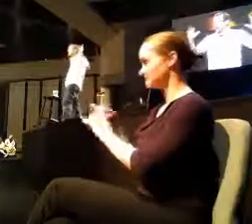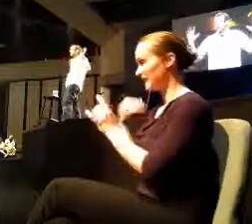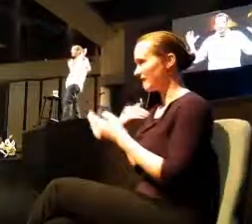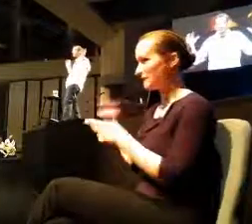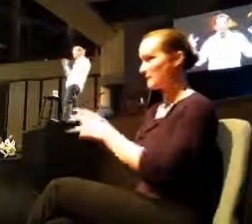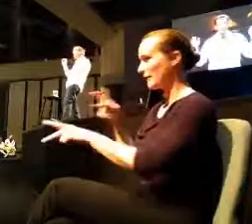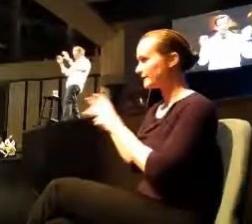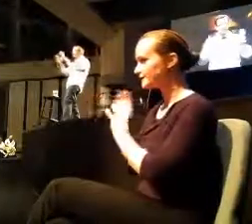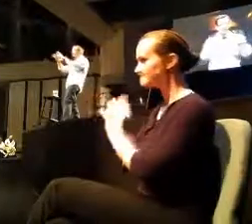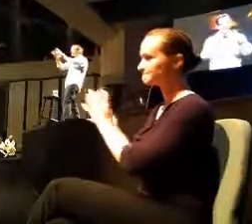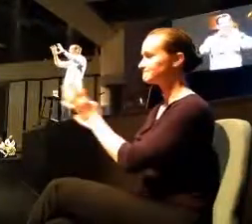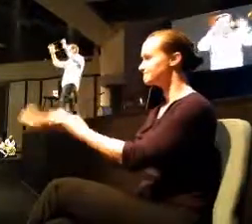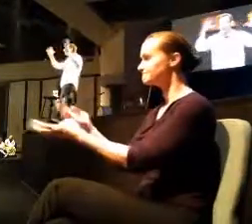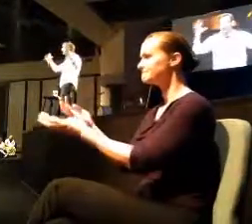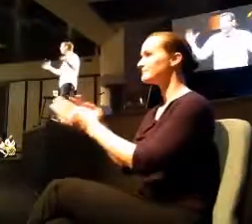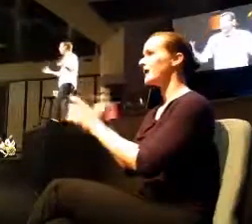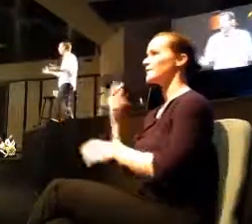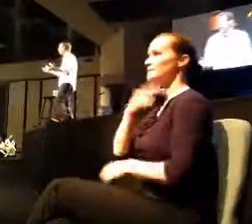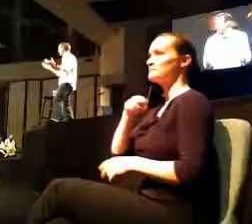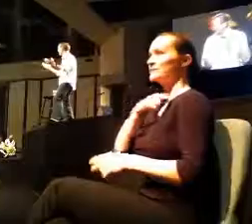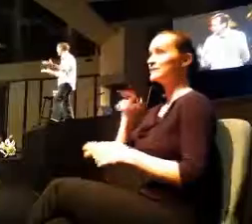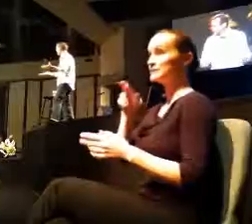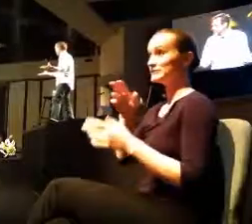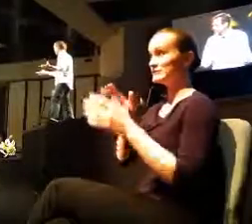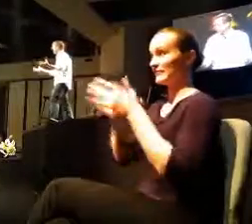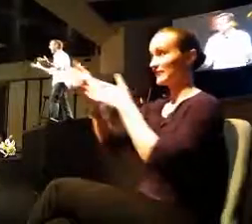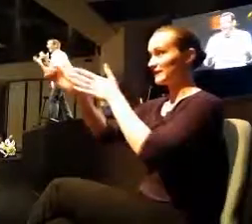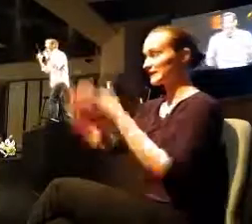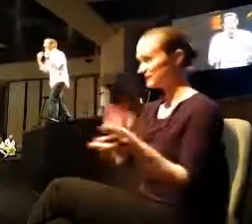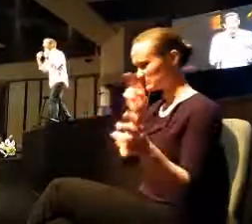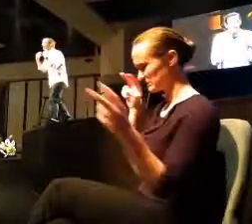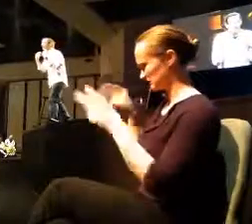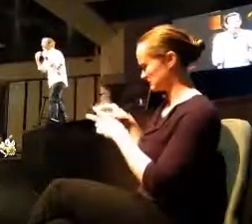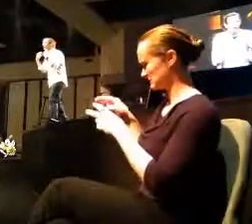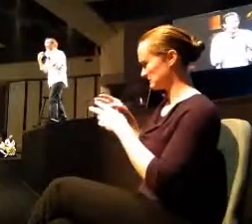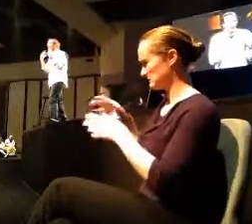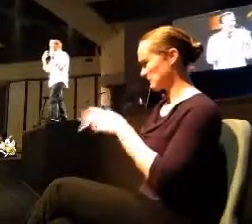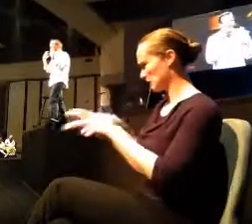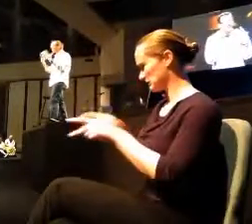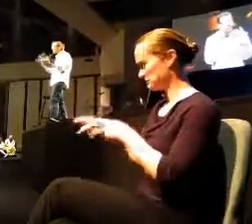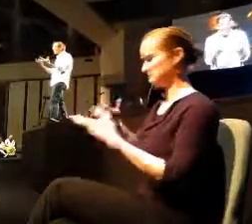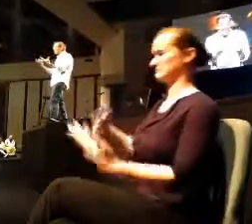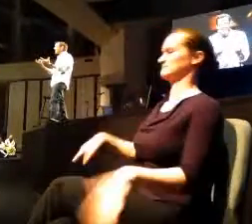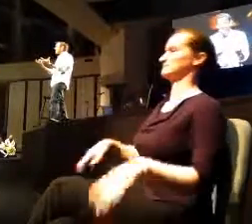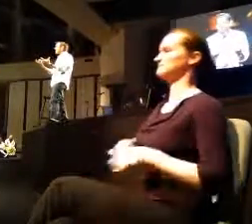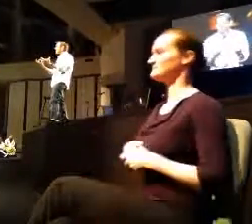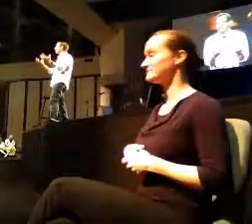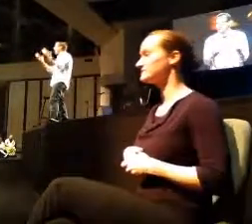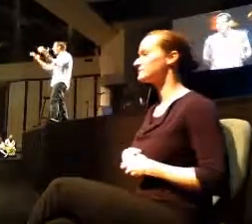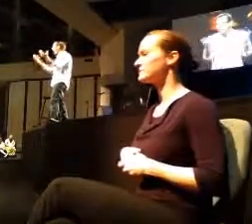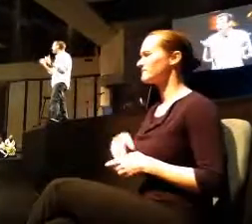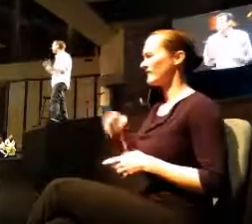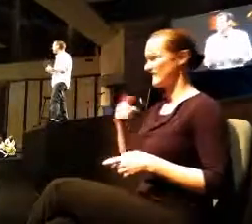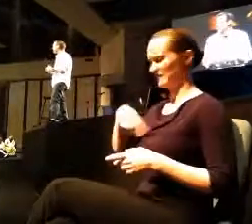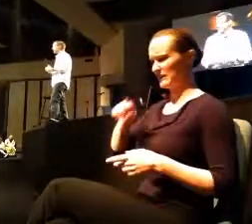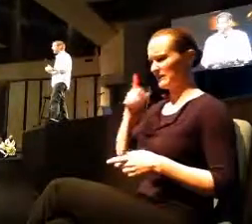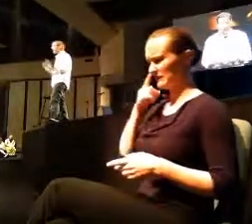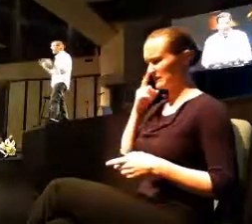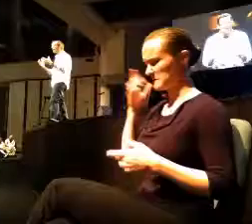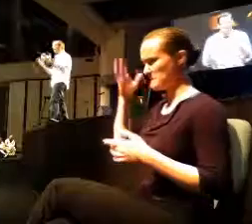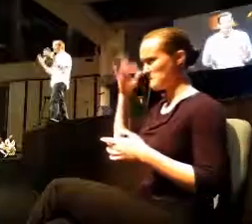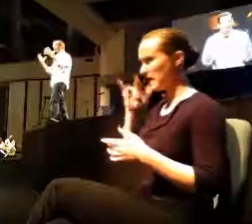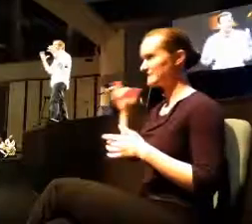there are religious leaders who watch this party going on. Remember the story? And so, of course, they're asking this question. Why is it